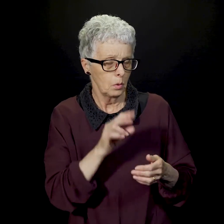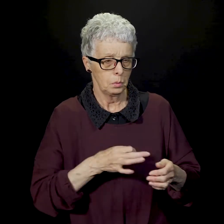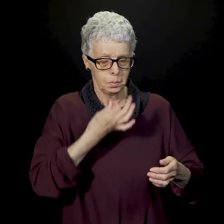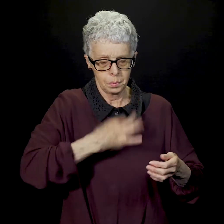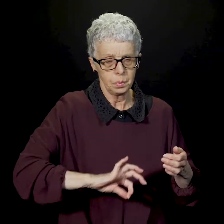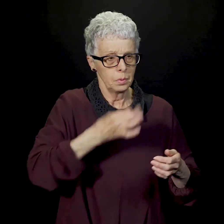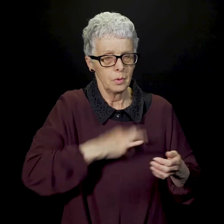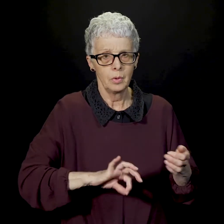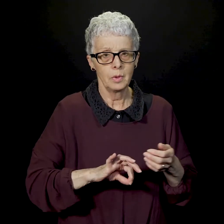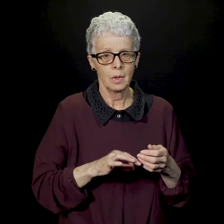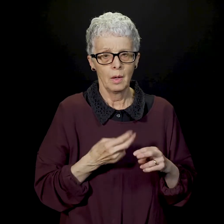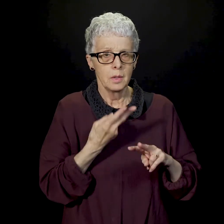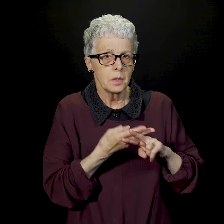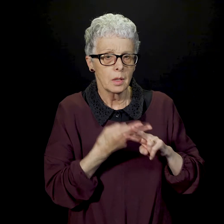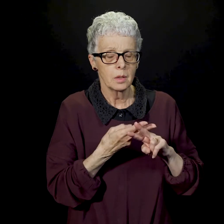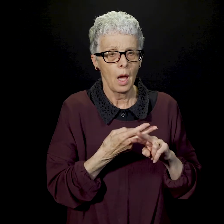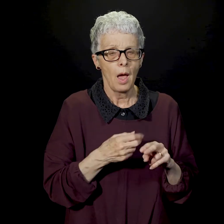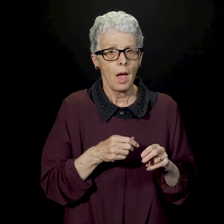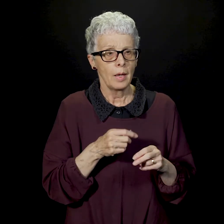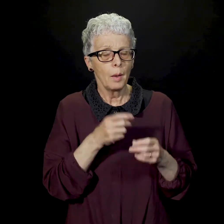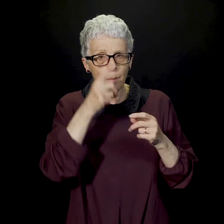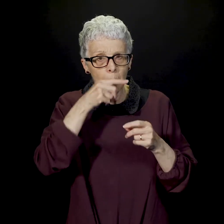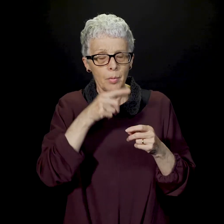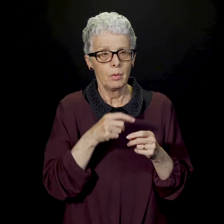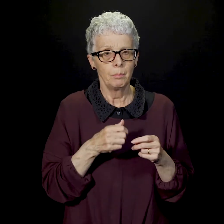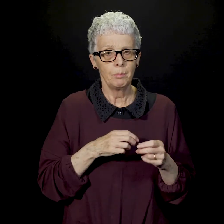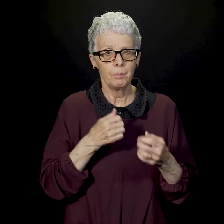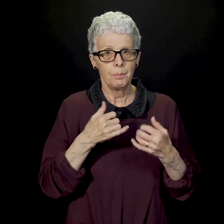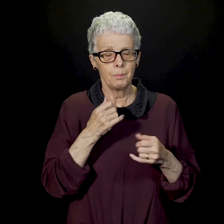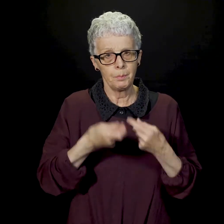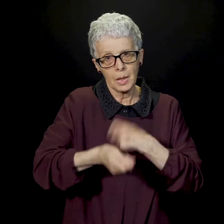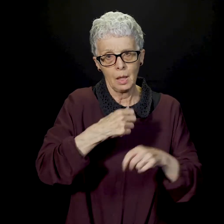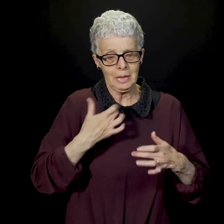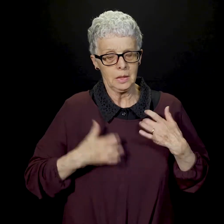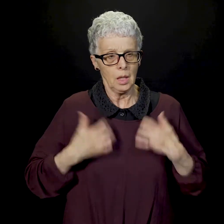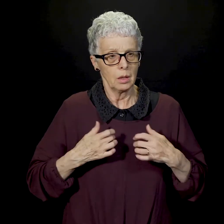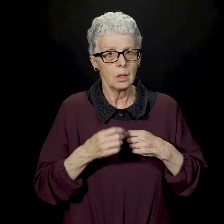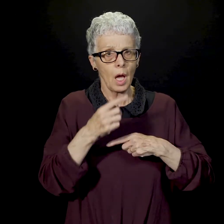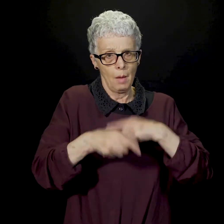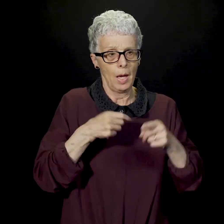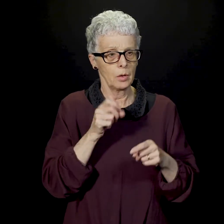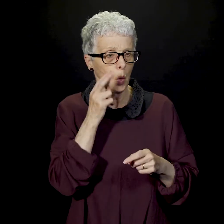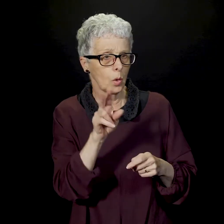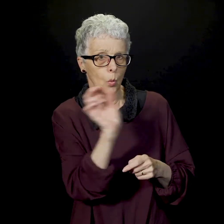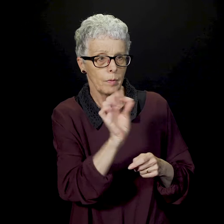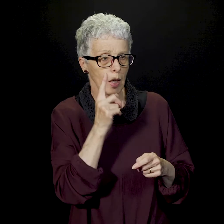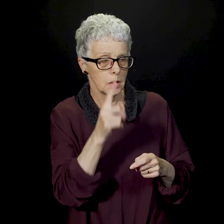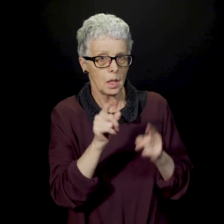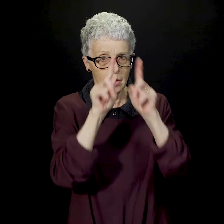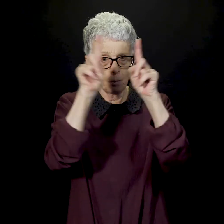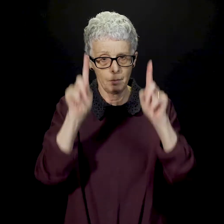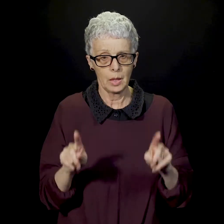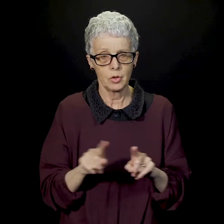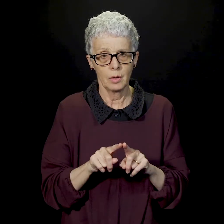expecting others to perform in a way that brings them pleasure, not realizing that often what they are asking